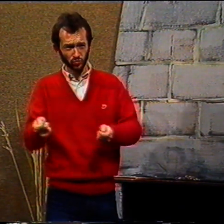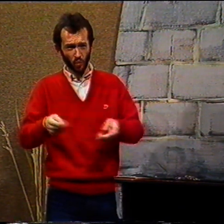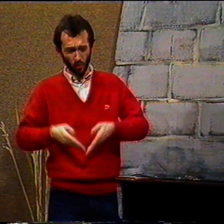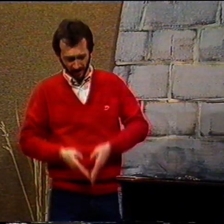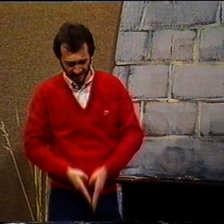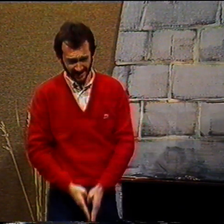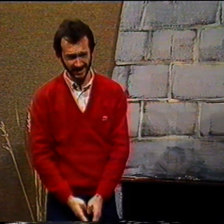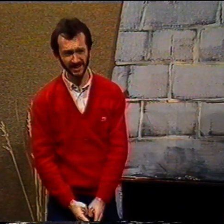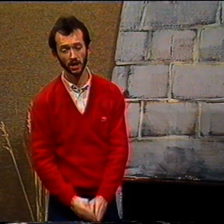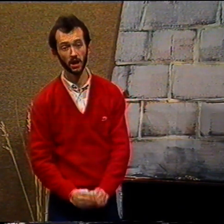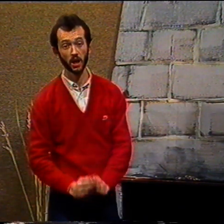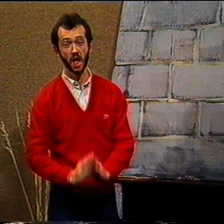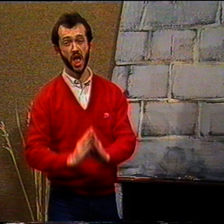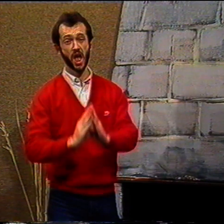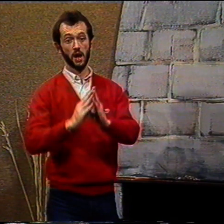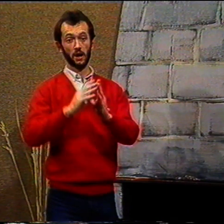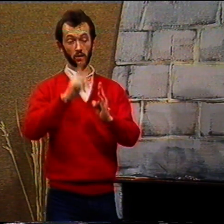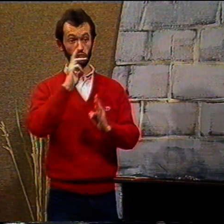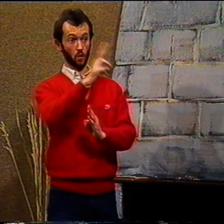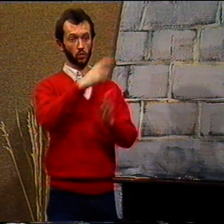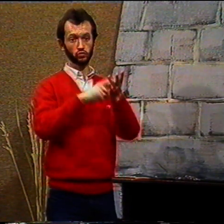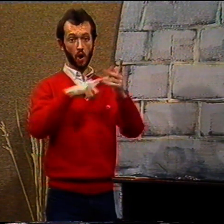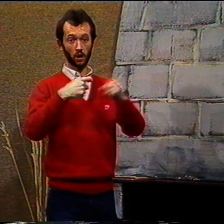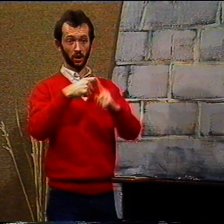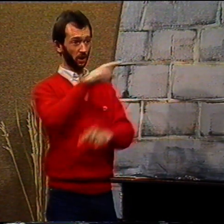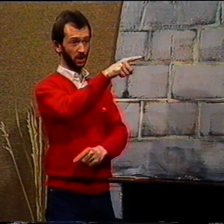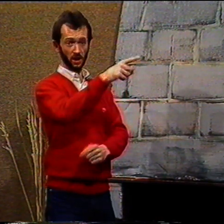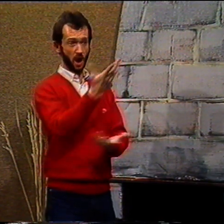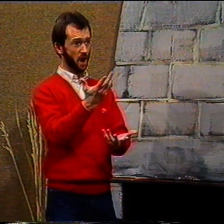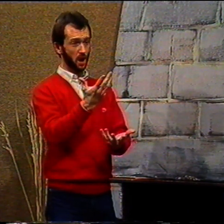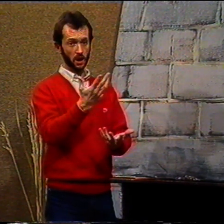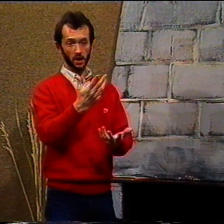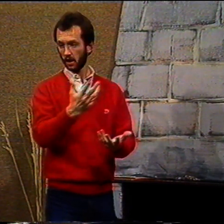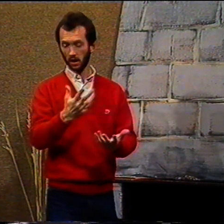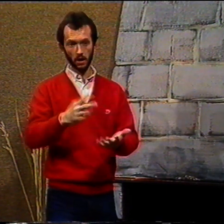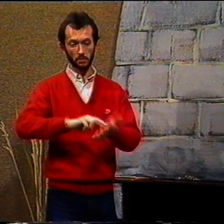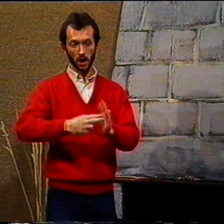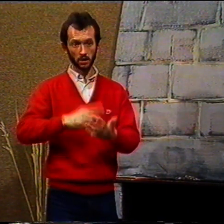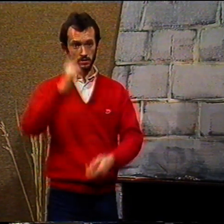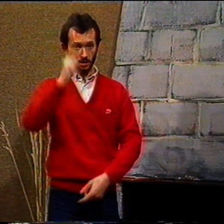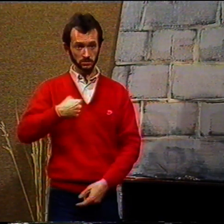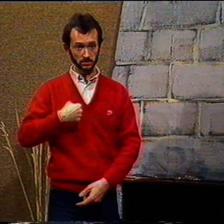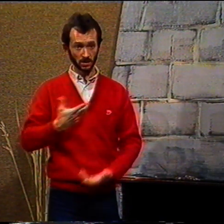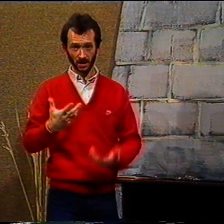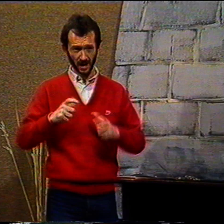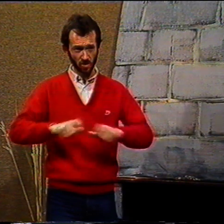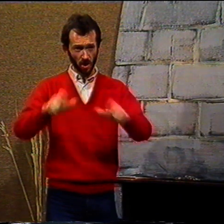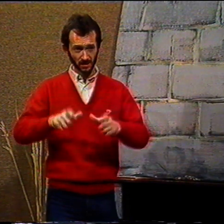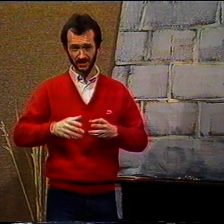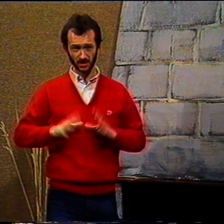We'd lost control, and the boat was just cutting through the water. I saw rocks on my left. I couldn't navigate. We had to